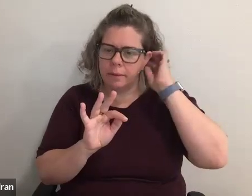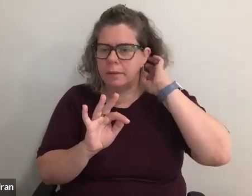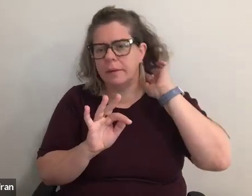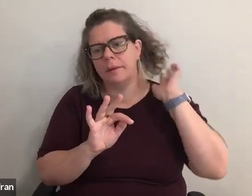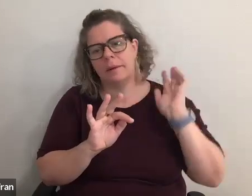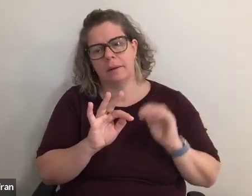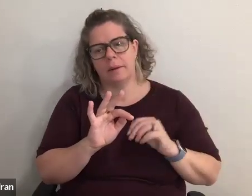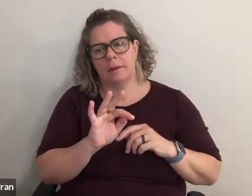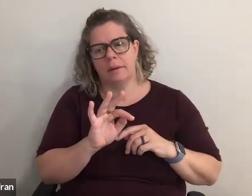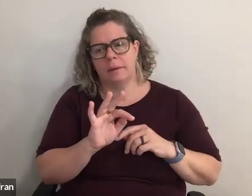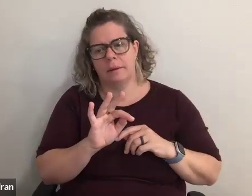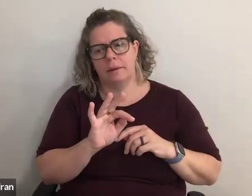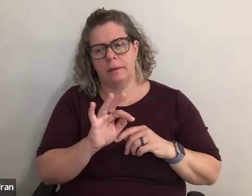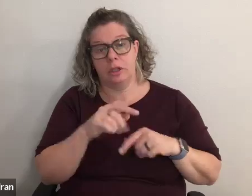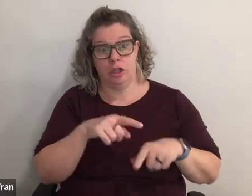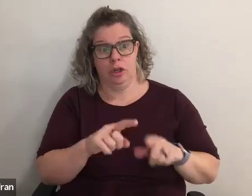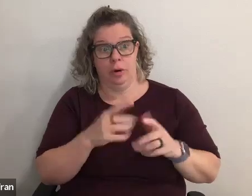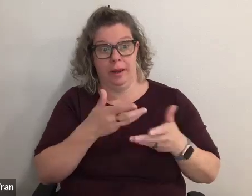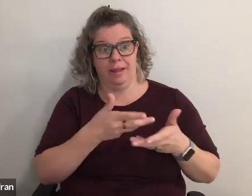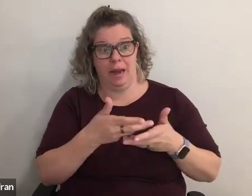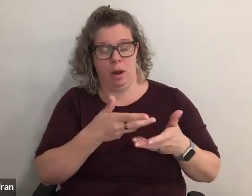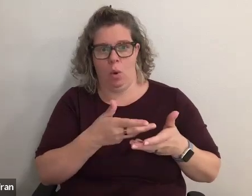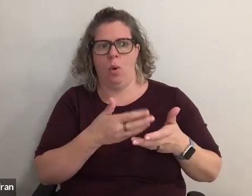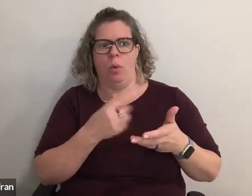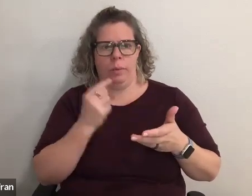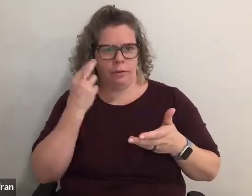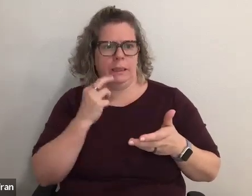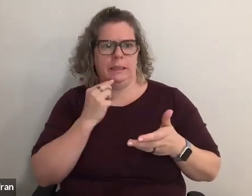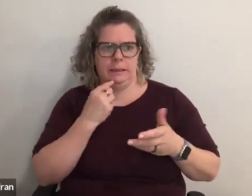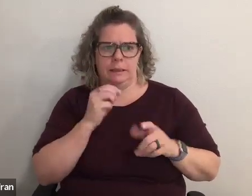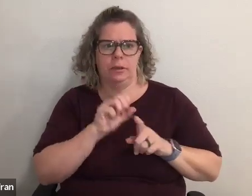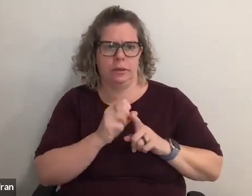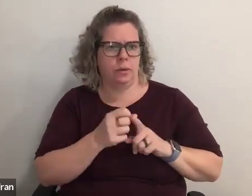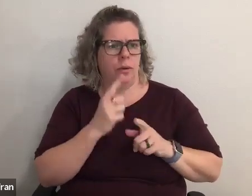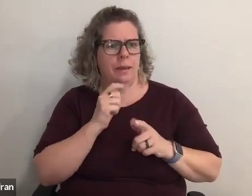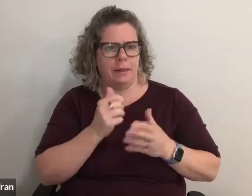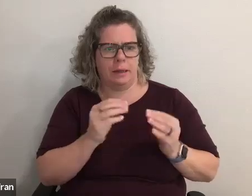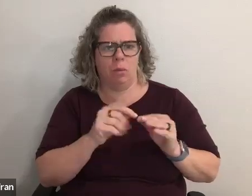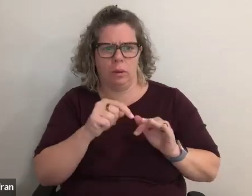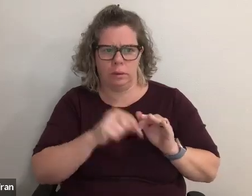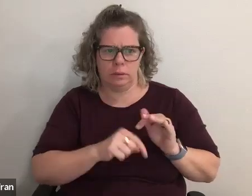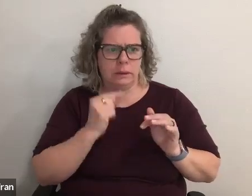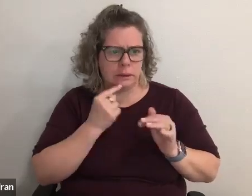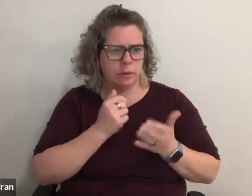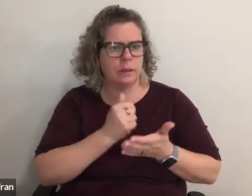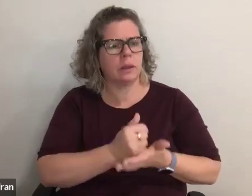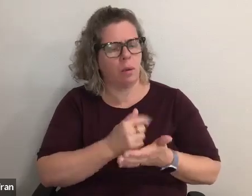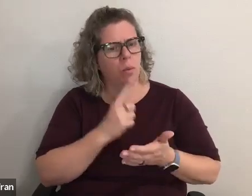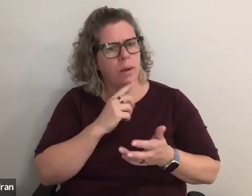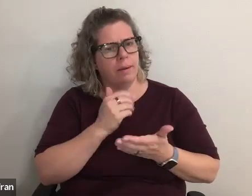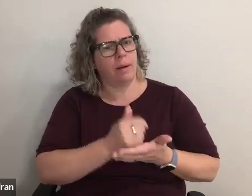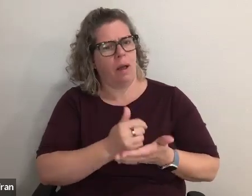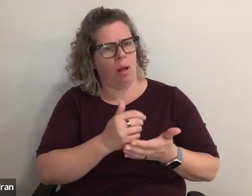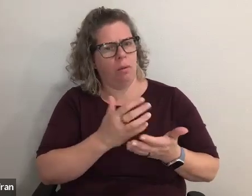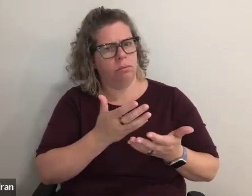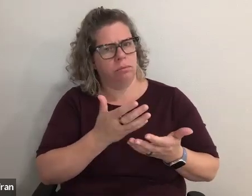just a few minutes, but in the event that person does need a higher level of care, we can assist with that, but we want to make sure that we're working on